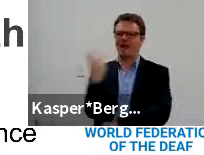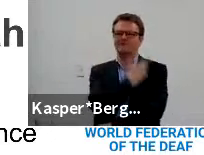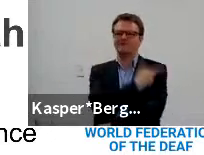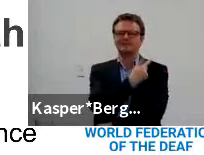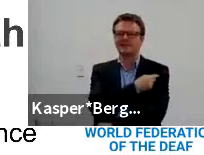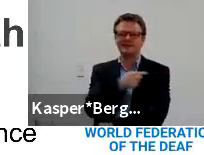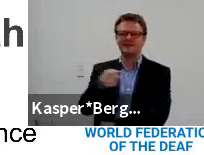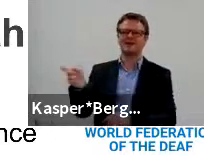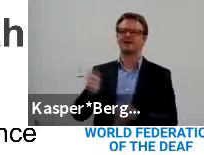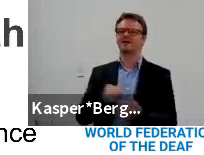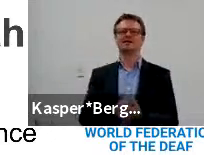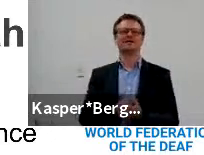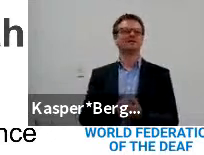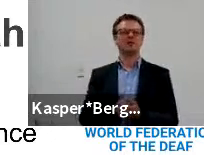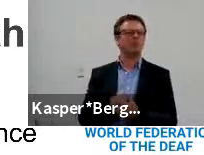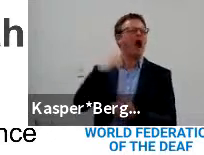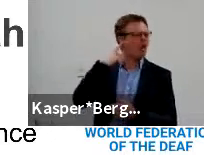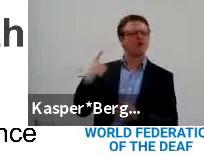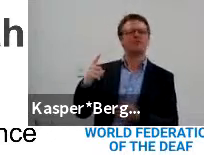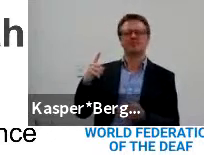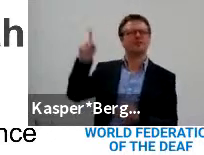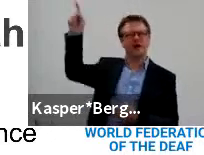were dangerous and people actually died